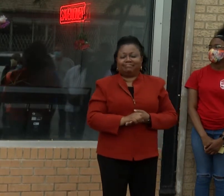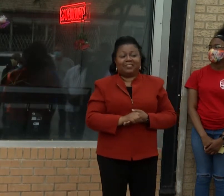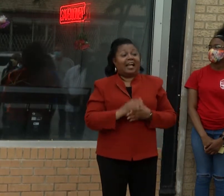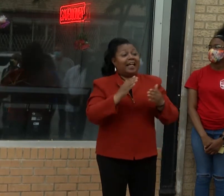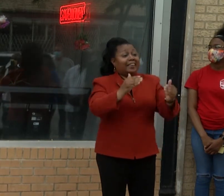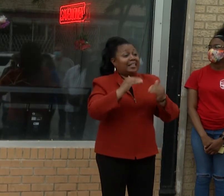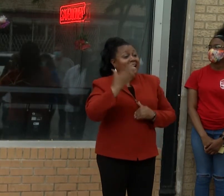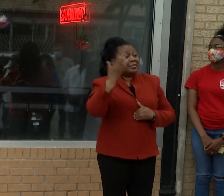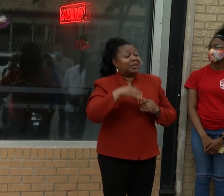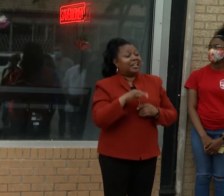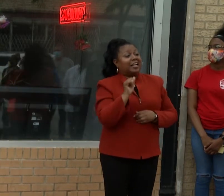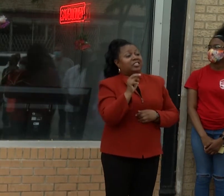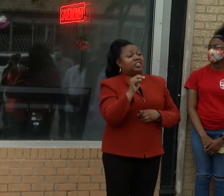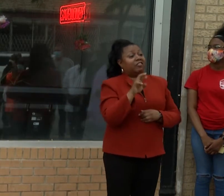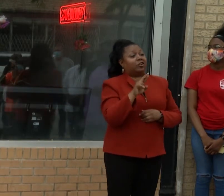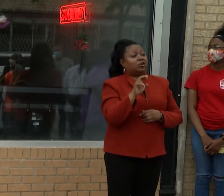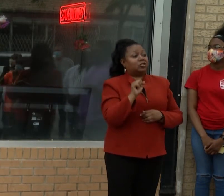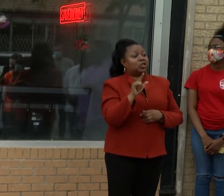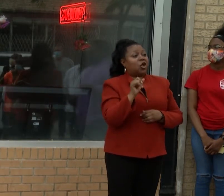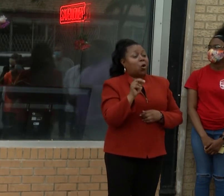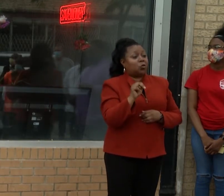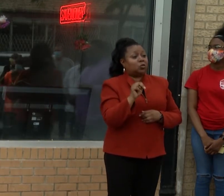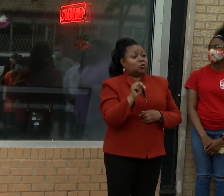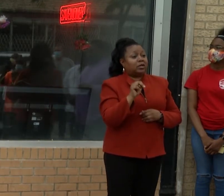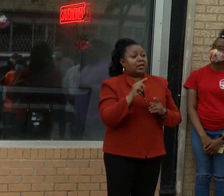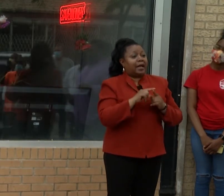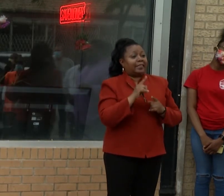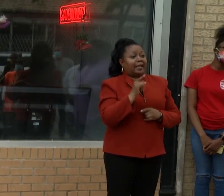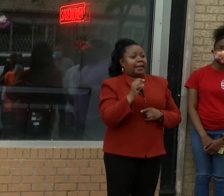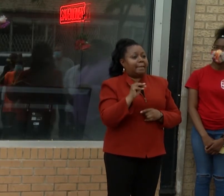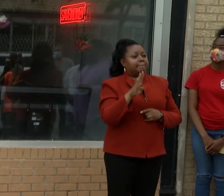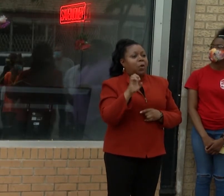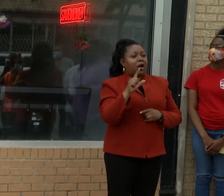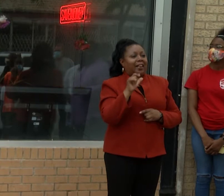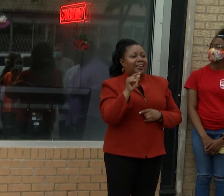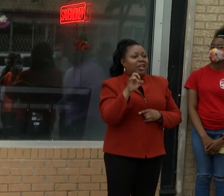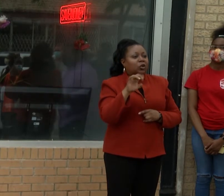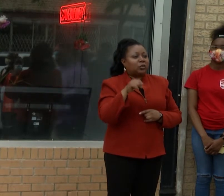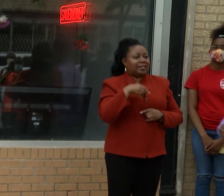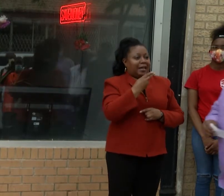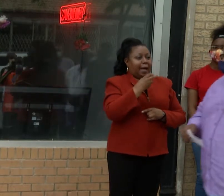The next speaker is Jonathan Swain, who owns Kimbark Liquors in Hyde Park.